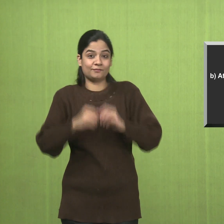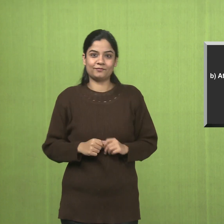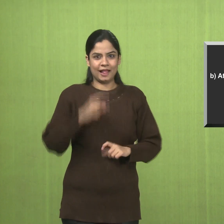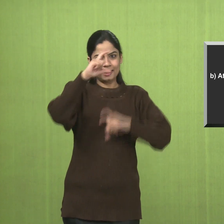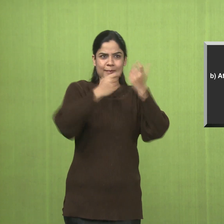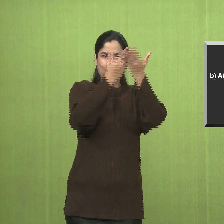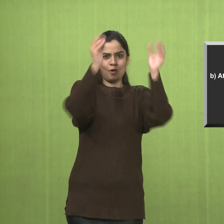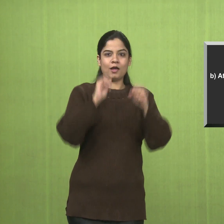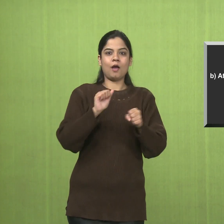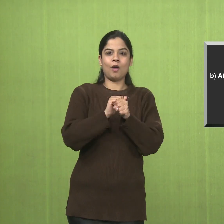things.